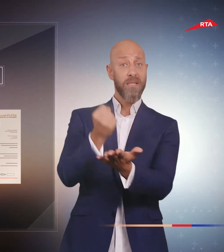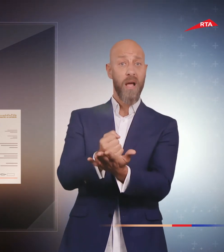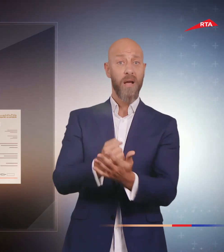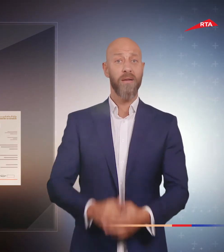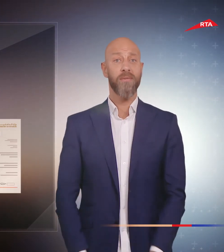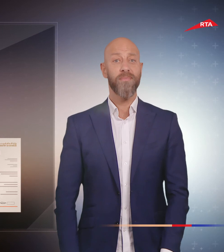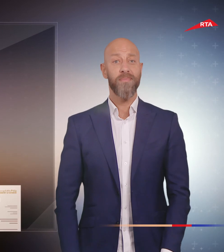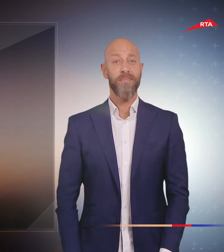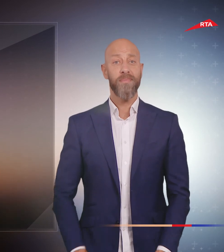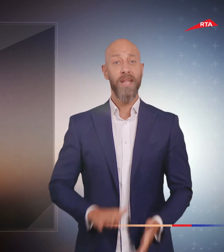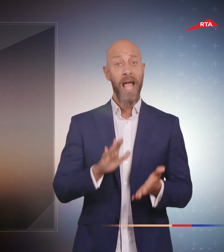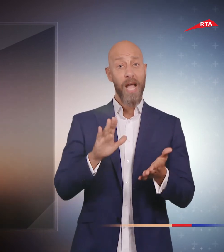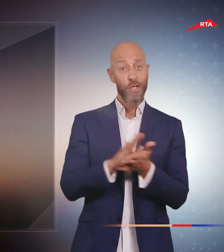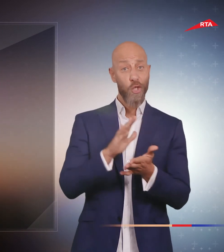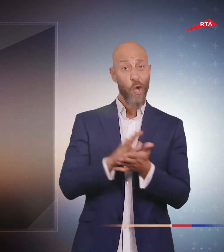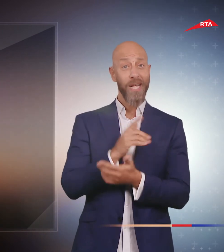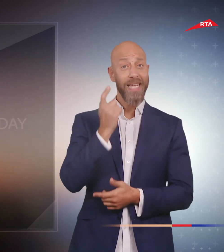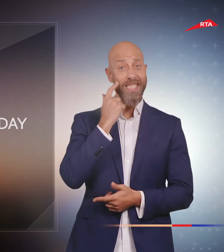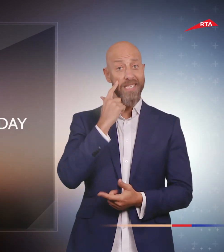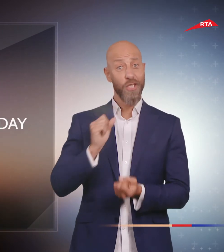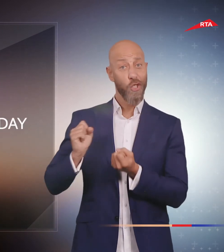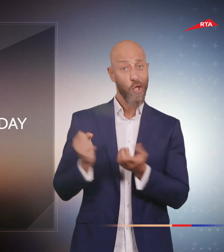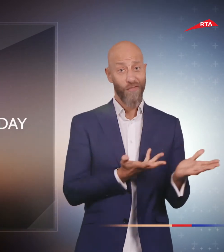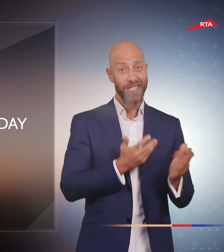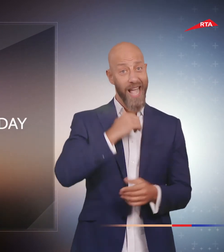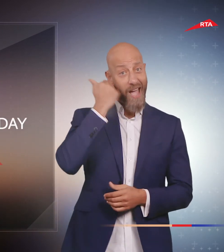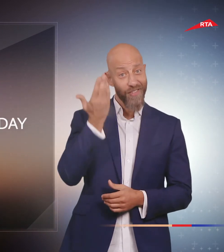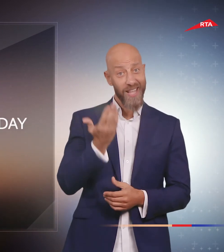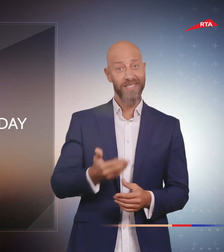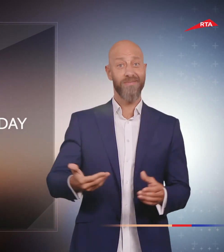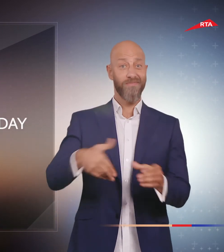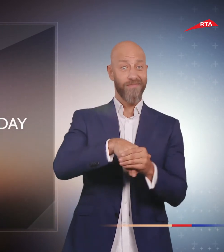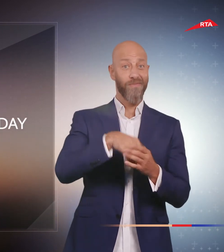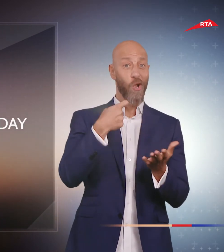Enjoy easier service every day with RTA.